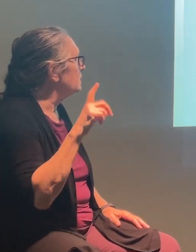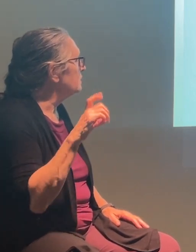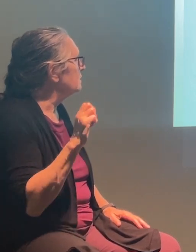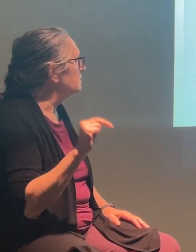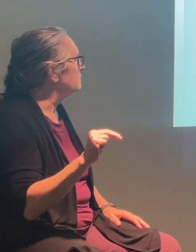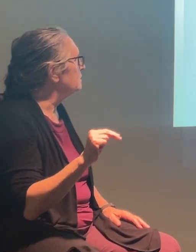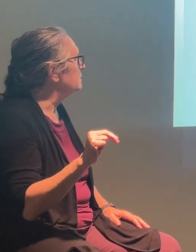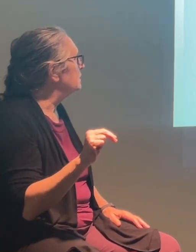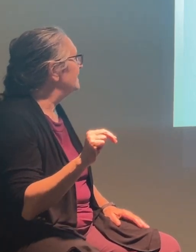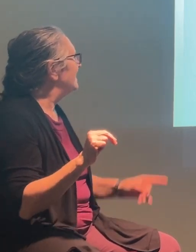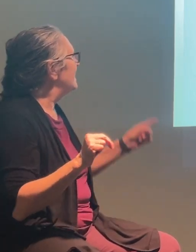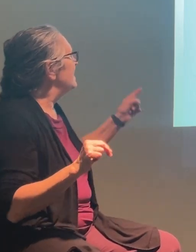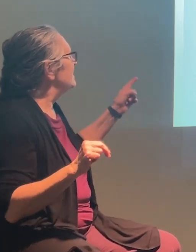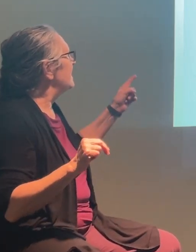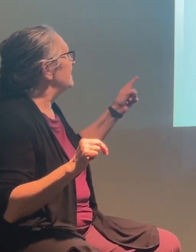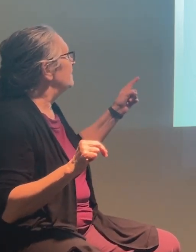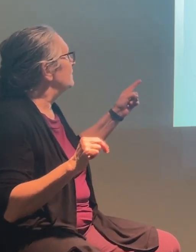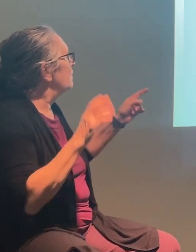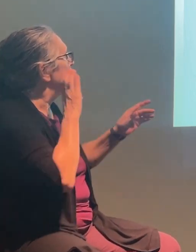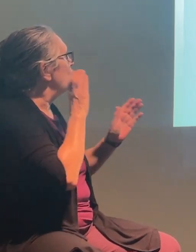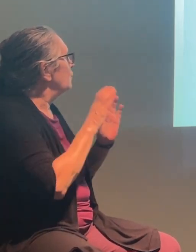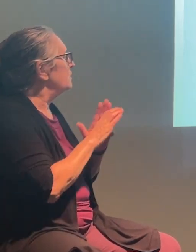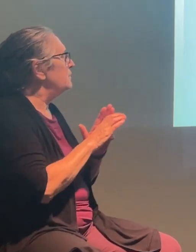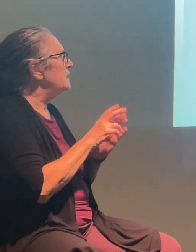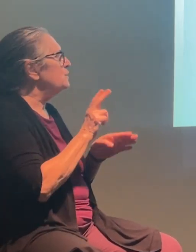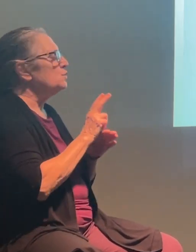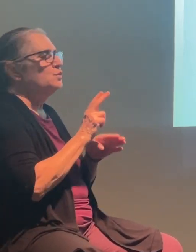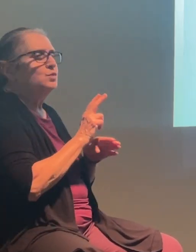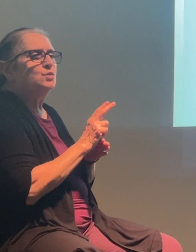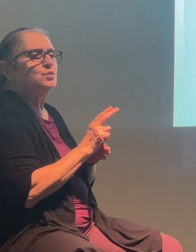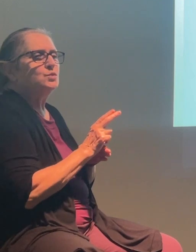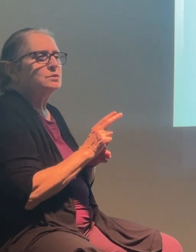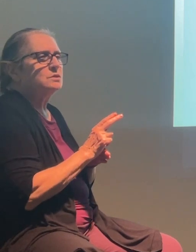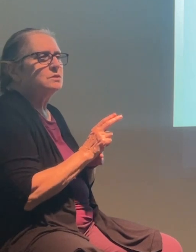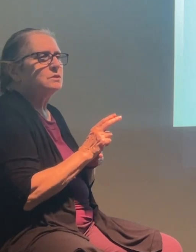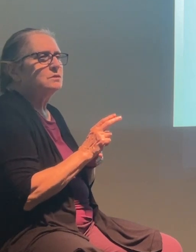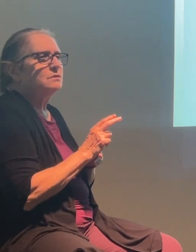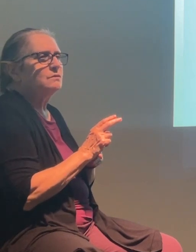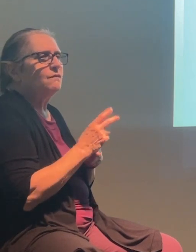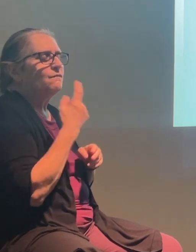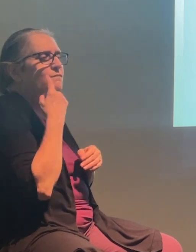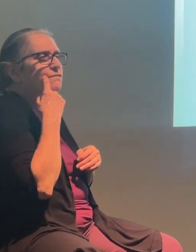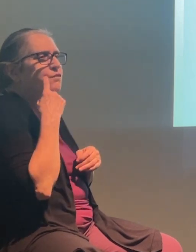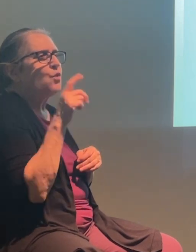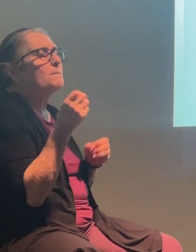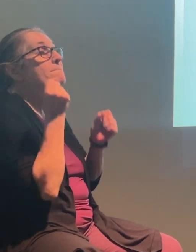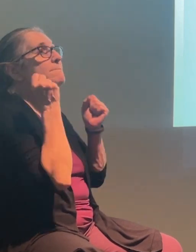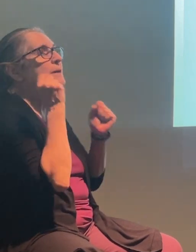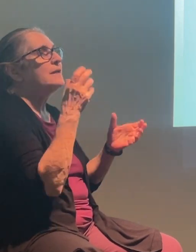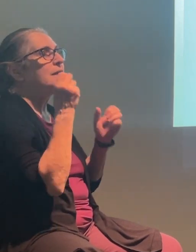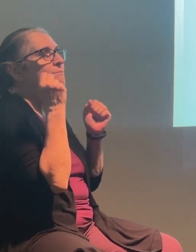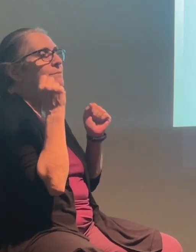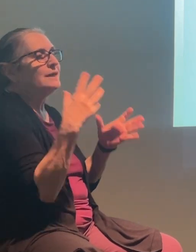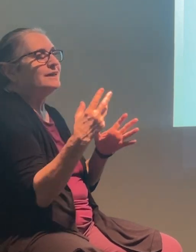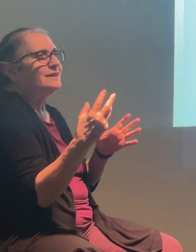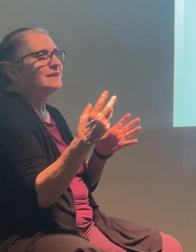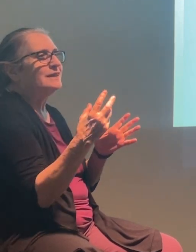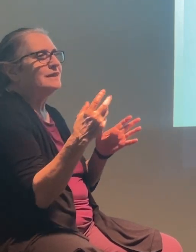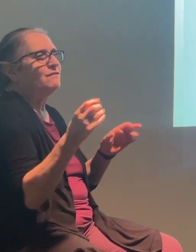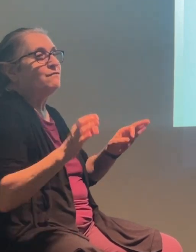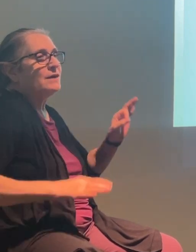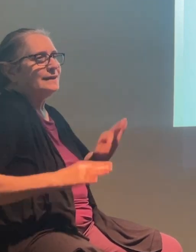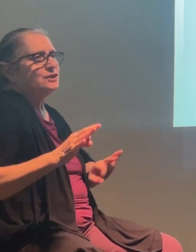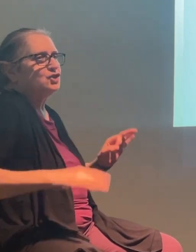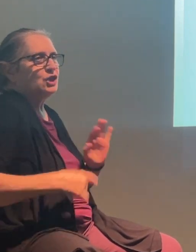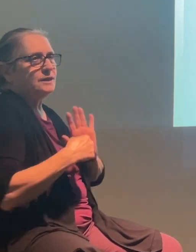That photo is used to illustrate many, many fashion exhibits. They would always go back to this